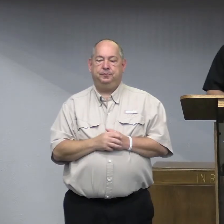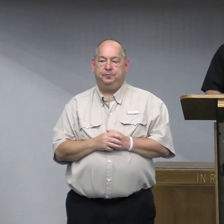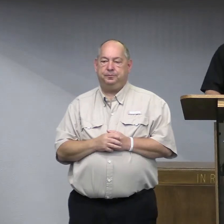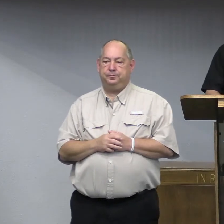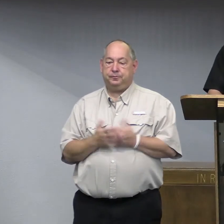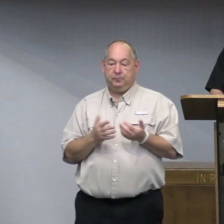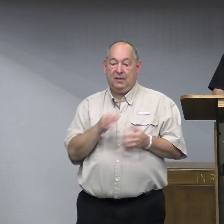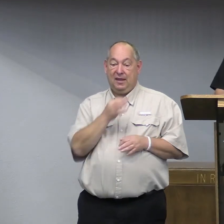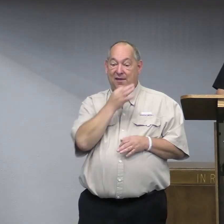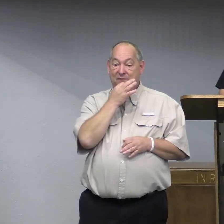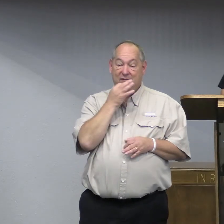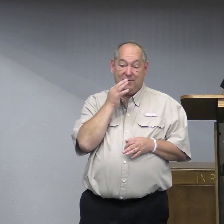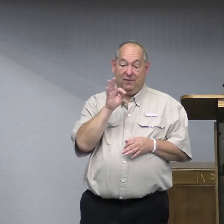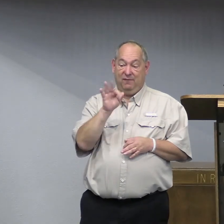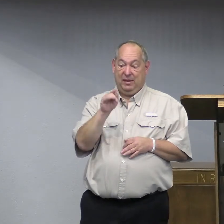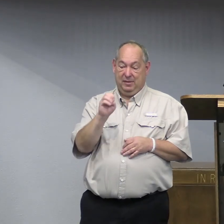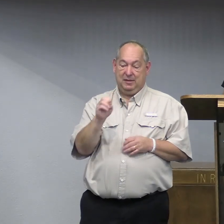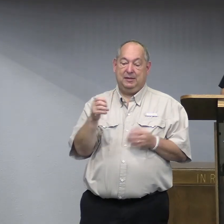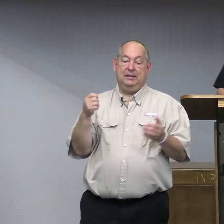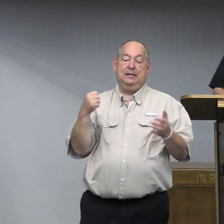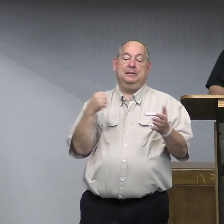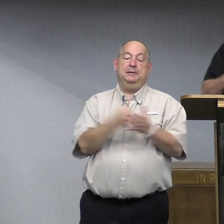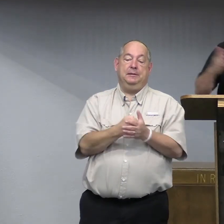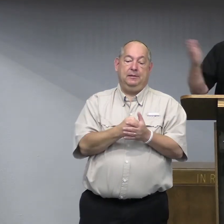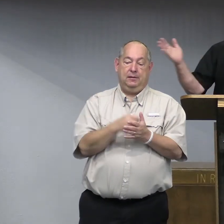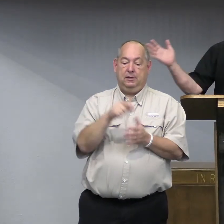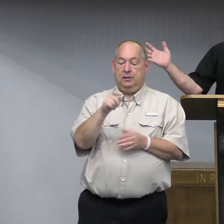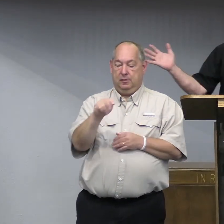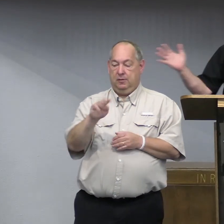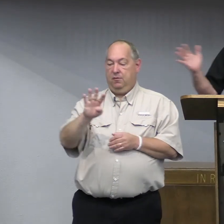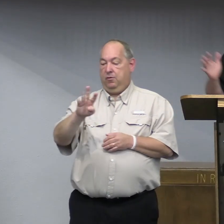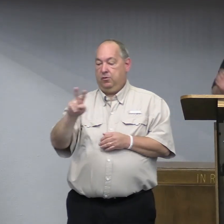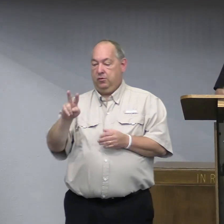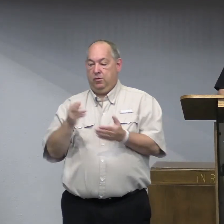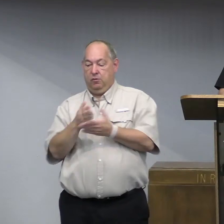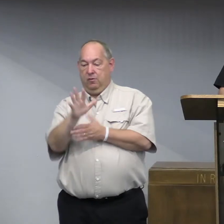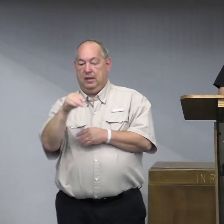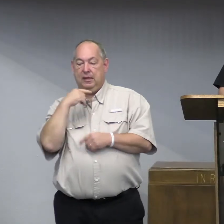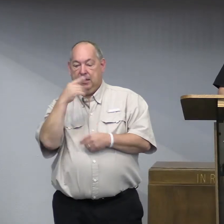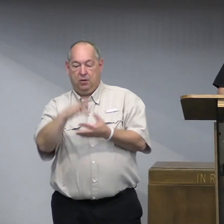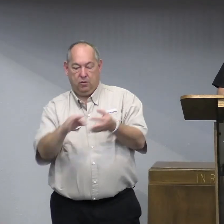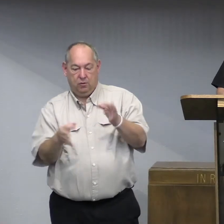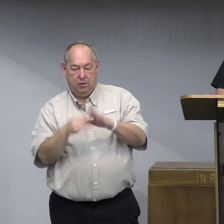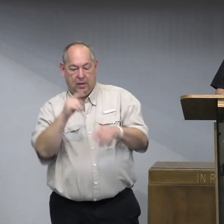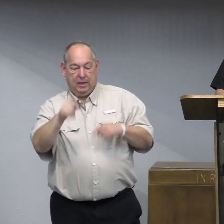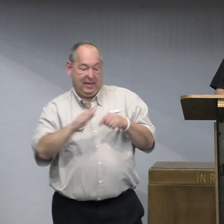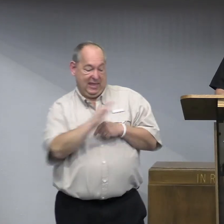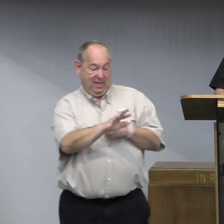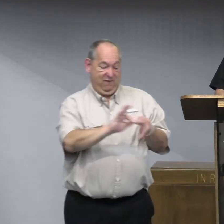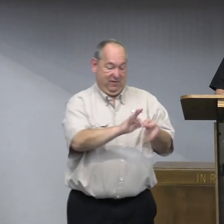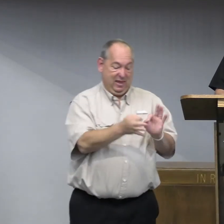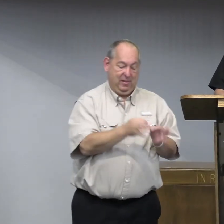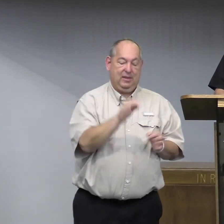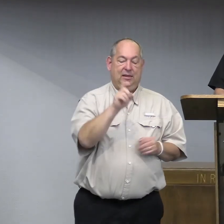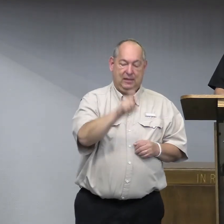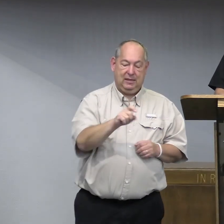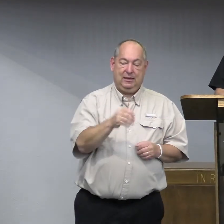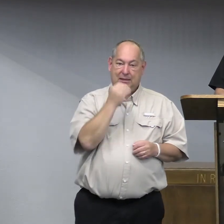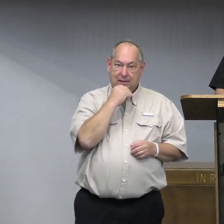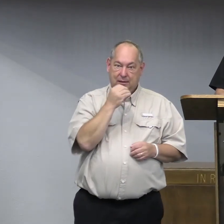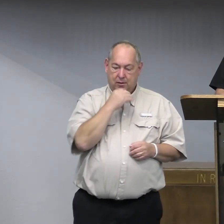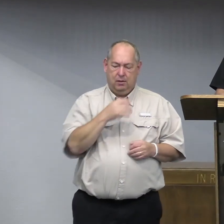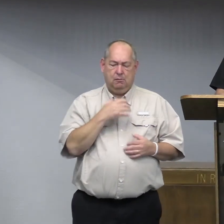Well, the famine does hit. And Genesis 42 through 50 tell the story of his family needing to eat.